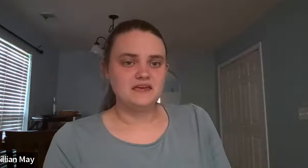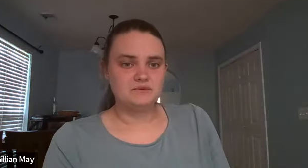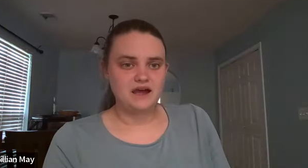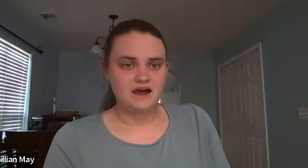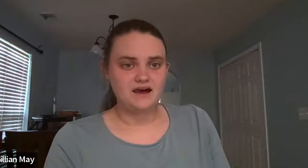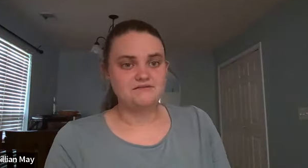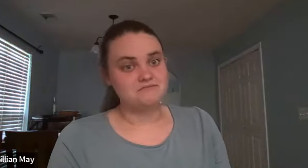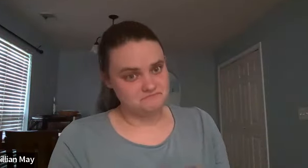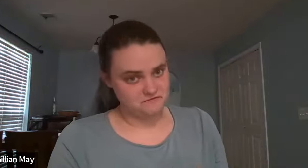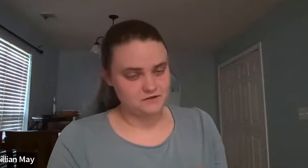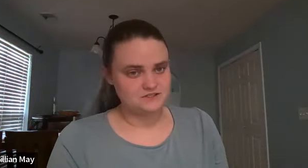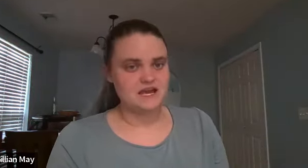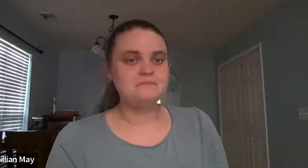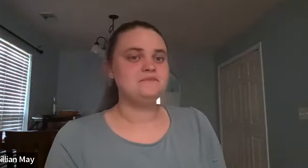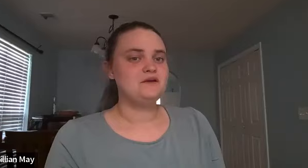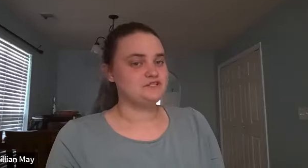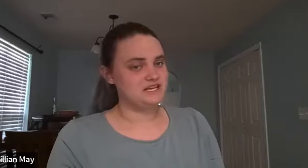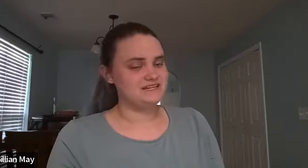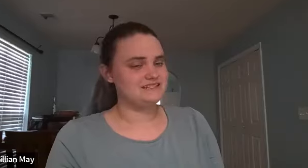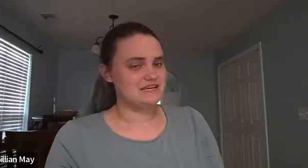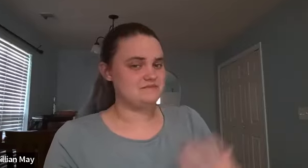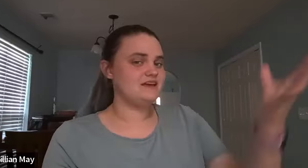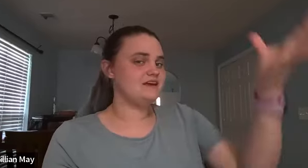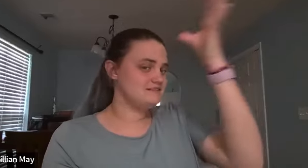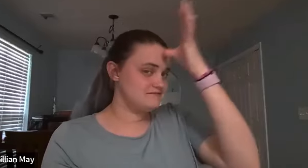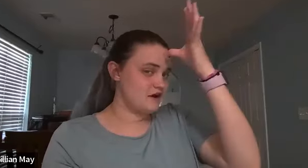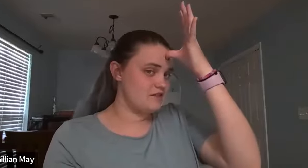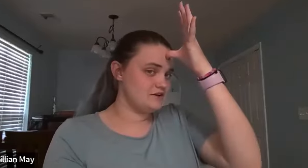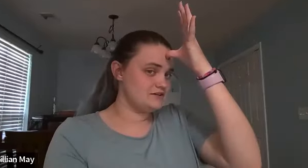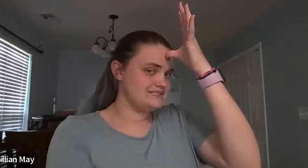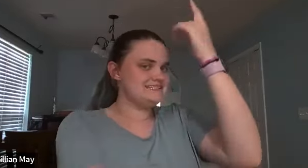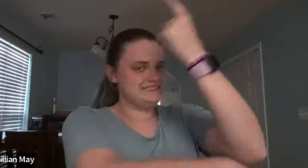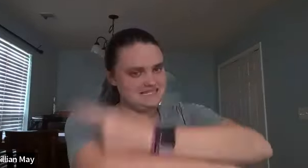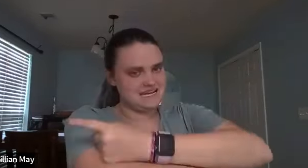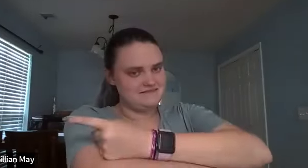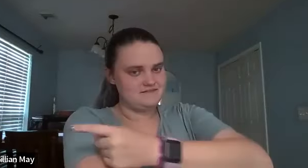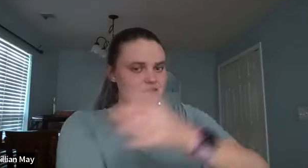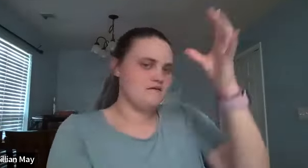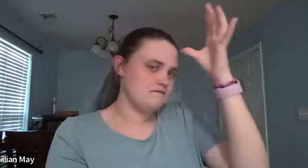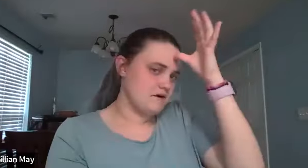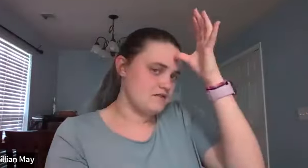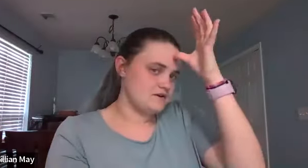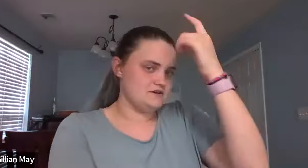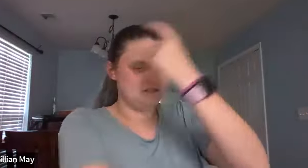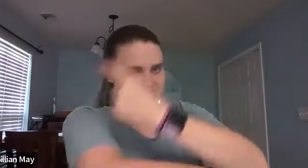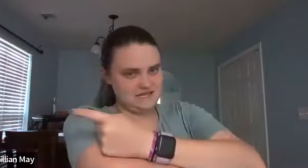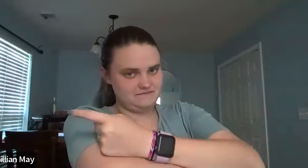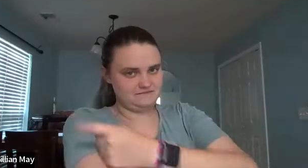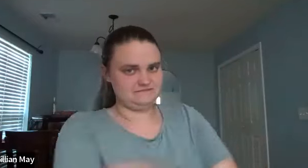Then we have Father's Day, which again is the same thing. Father's Day. Father's Day.